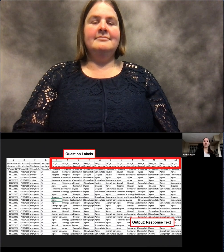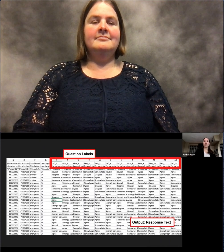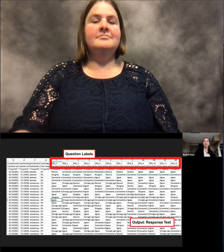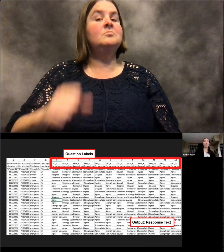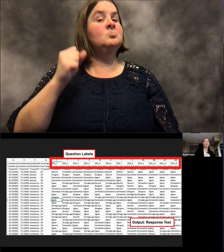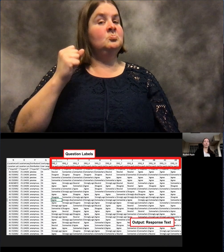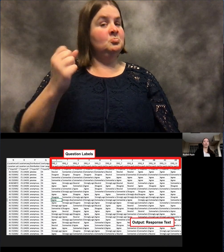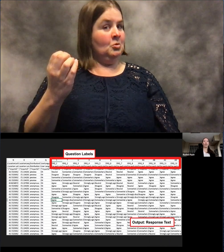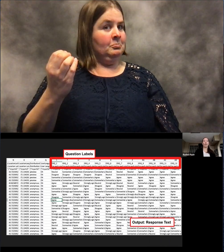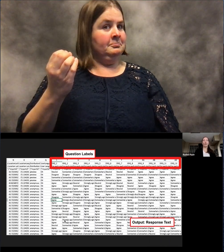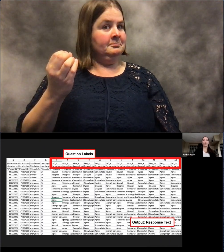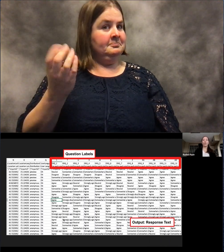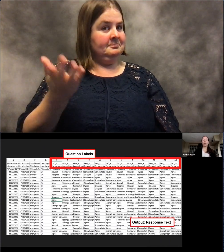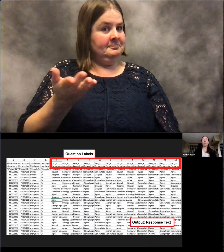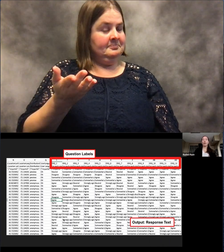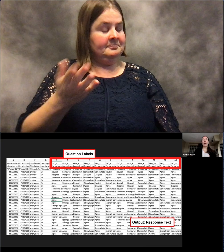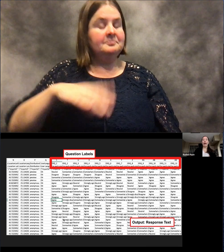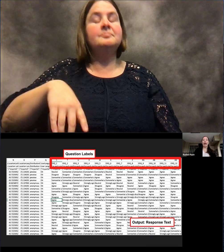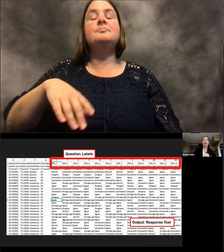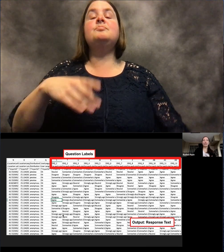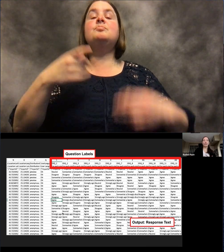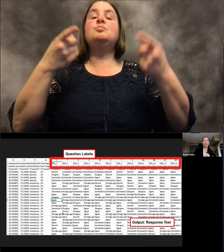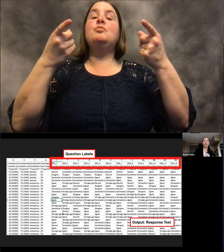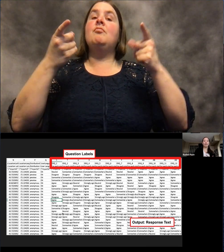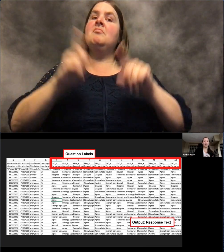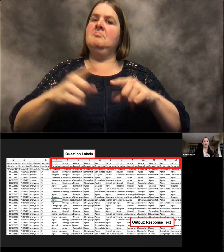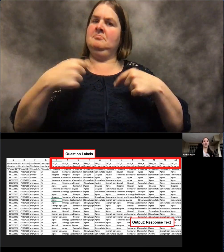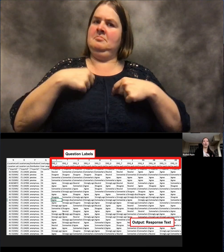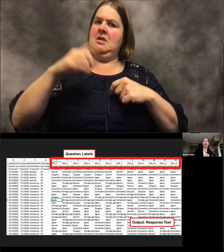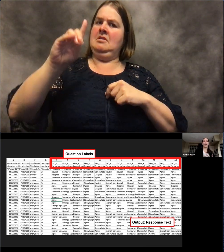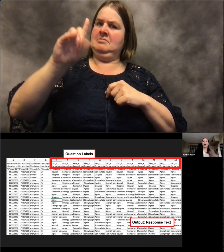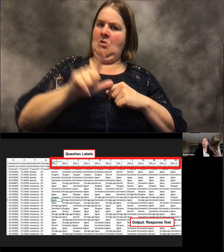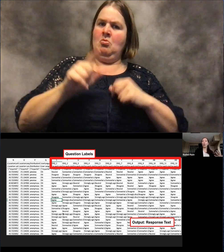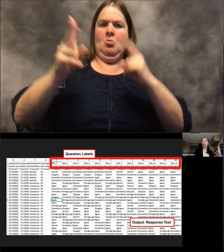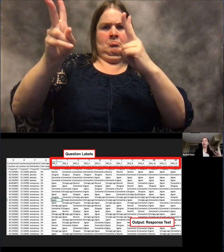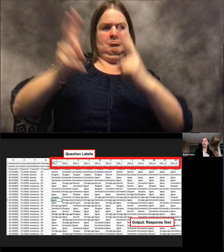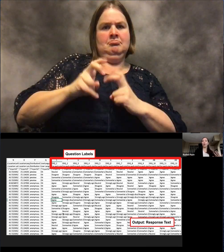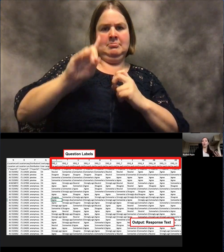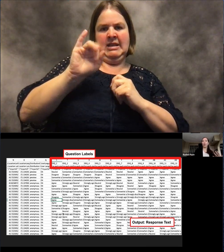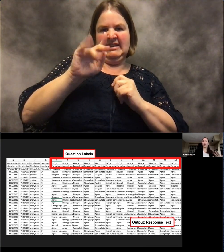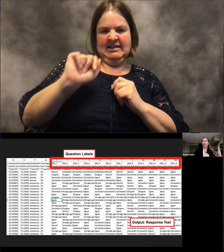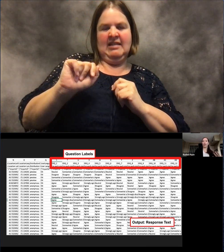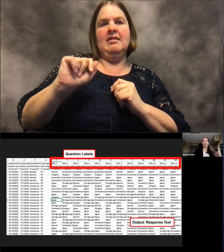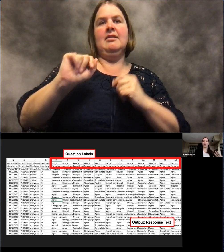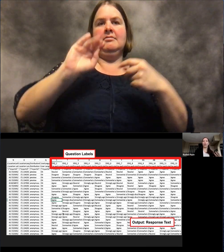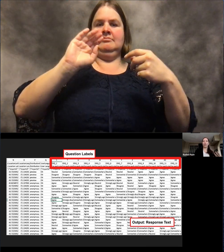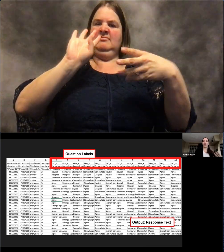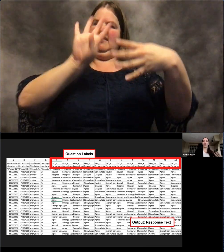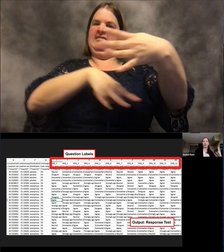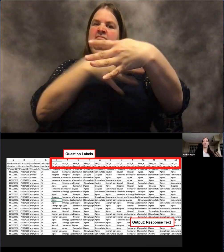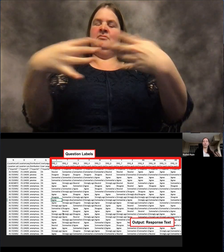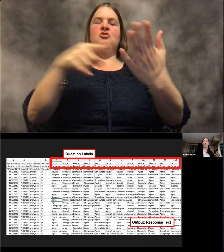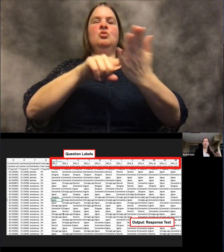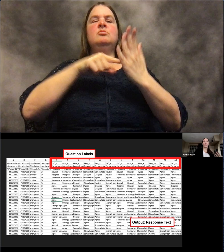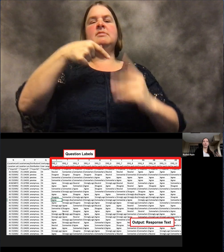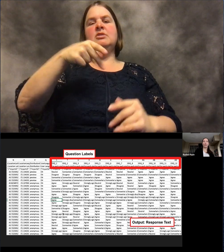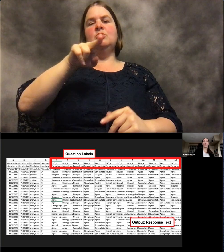So when we look at output of what Qualtrics gives to us,